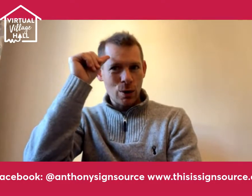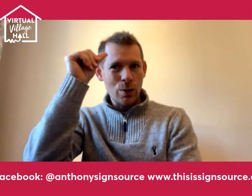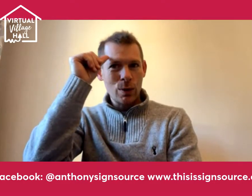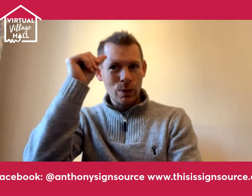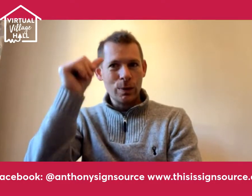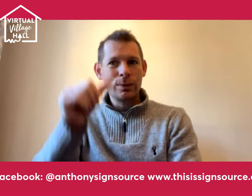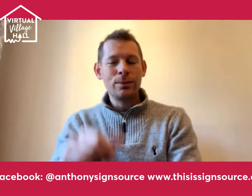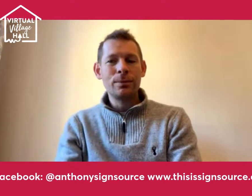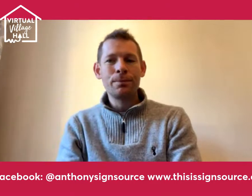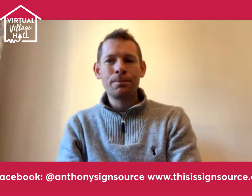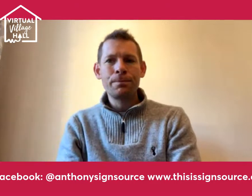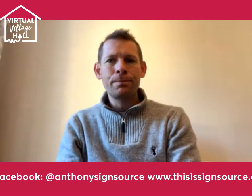I know,